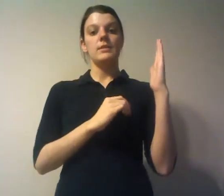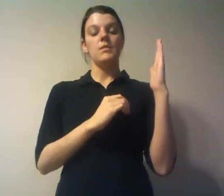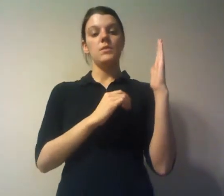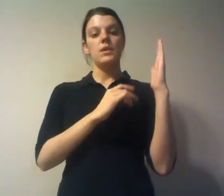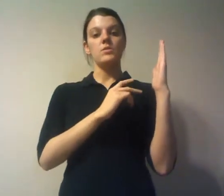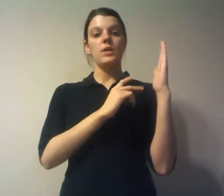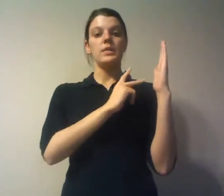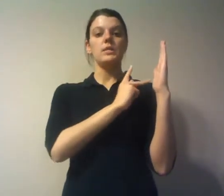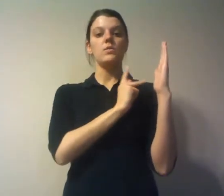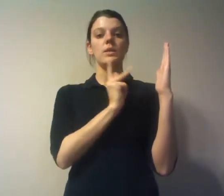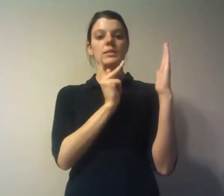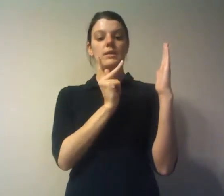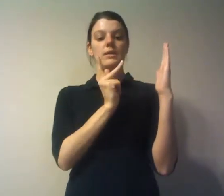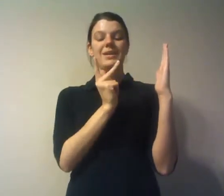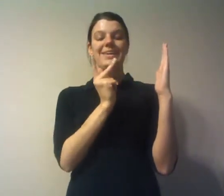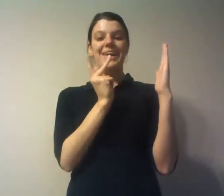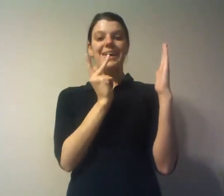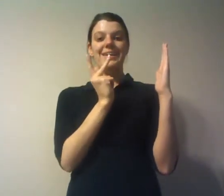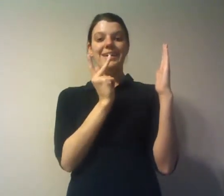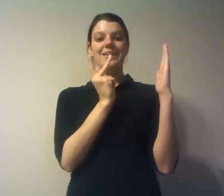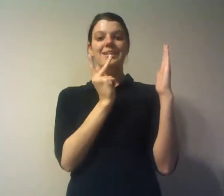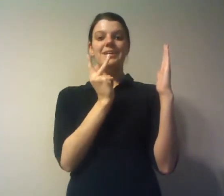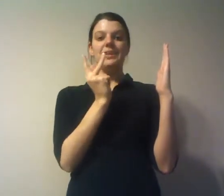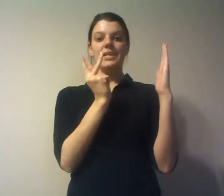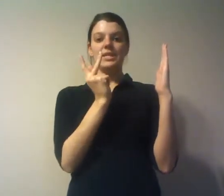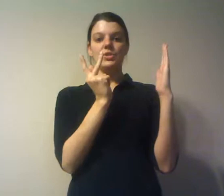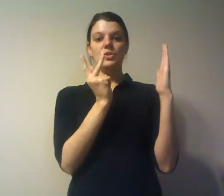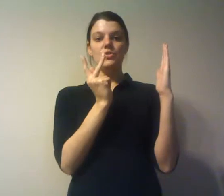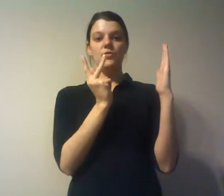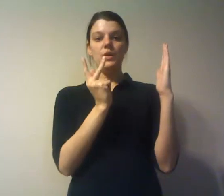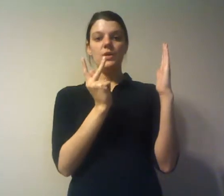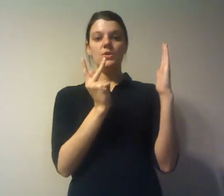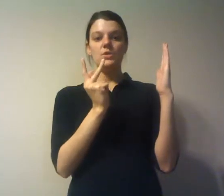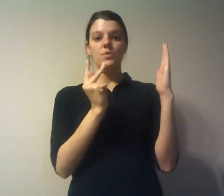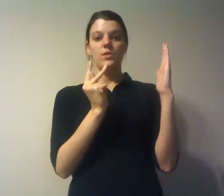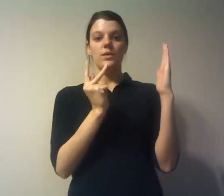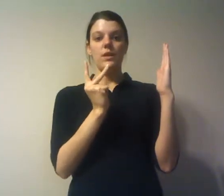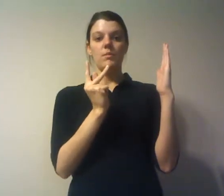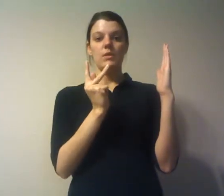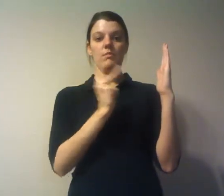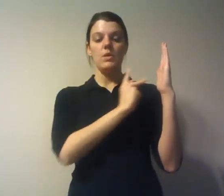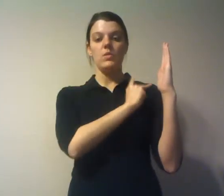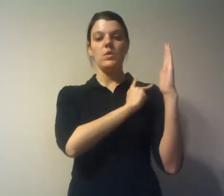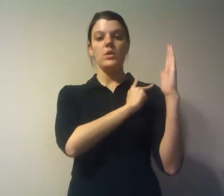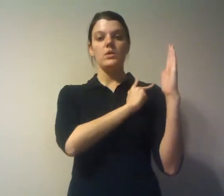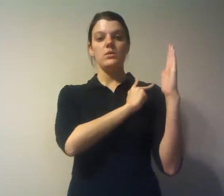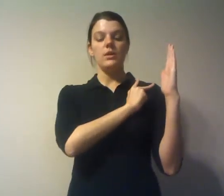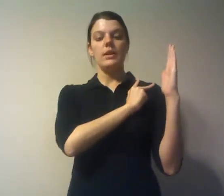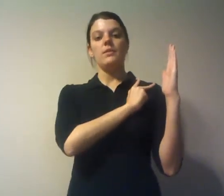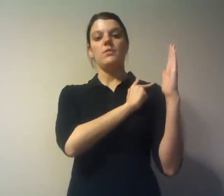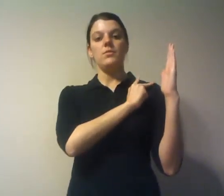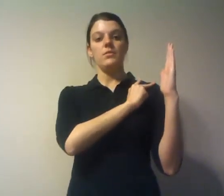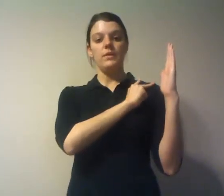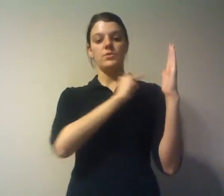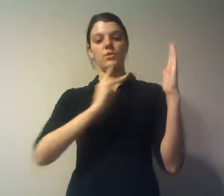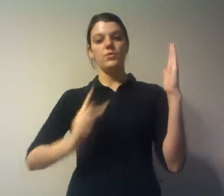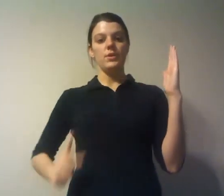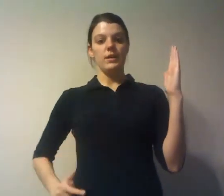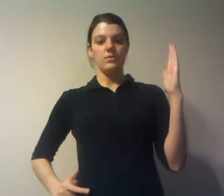same thing as Christ and Lord, except with the K hand, and that's two fingers with the thumb in the middle, starting at the left shoulder down